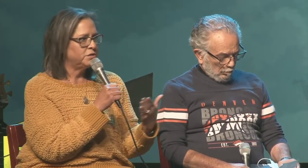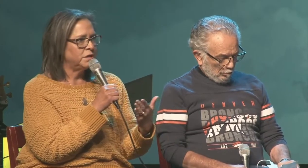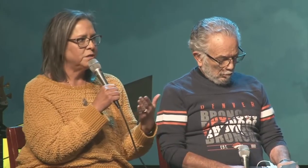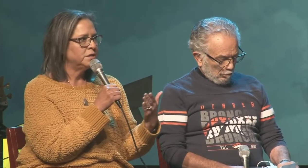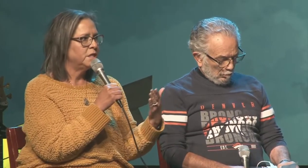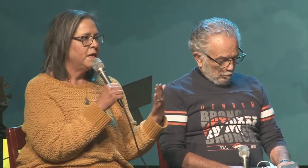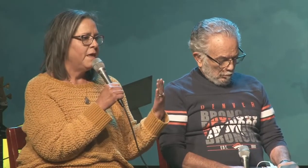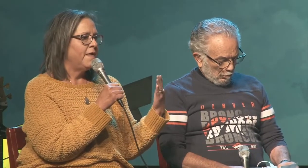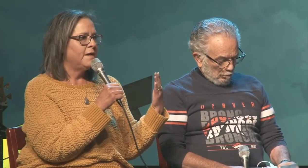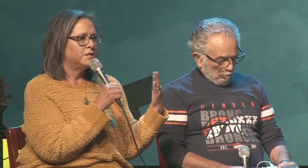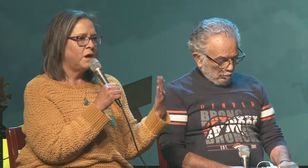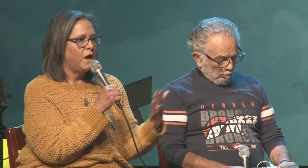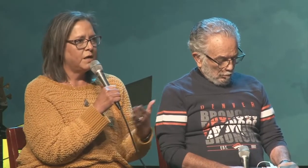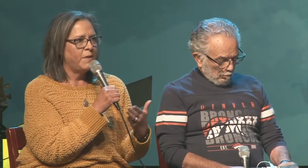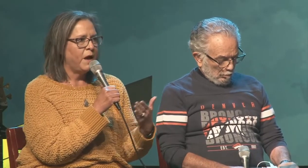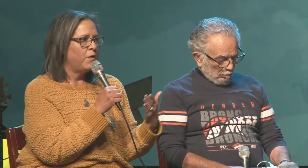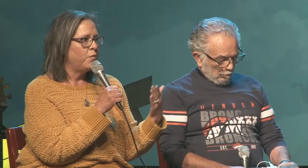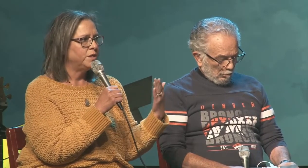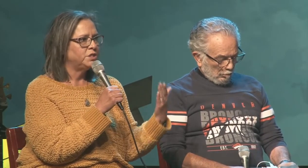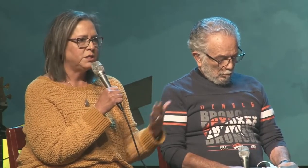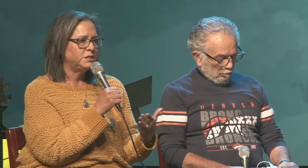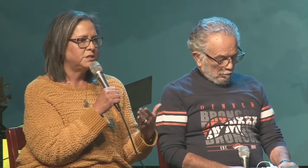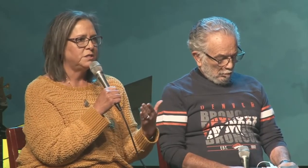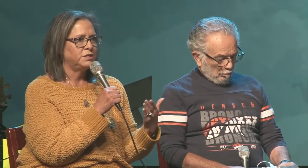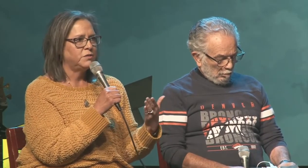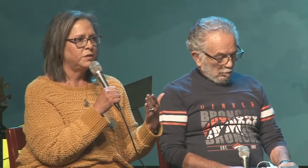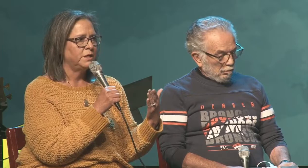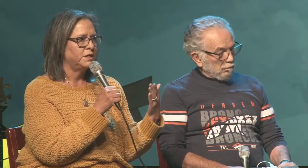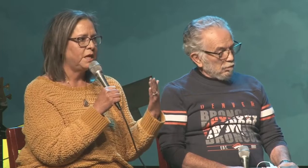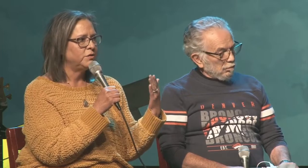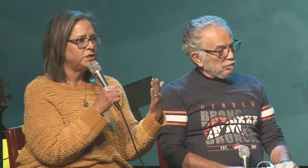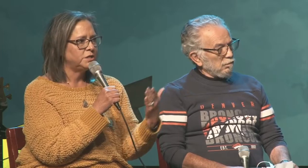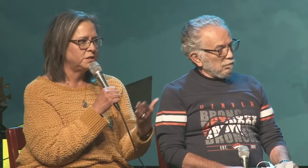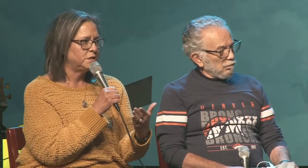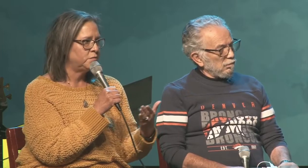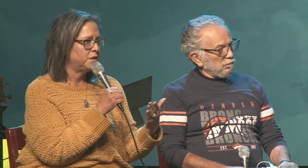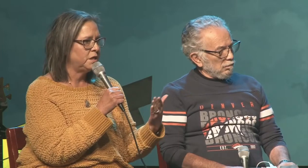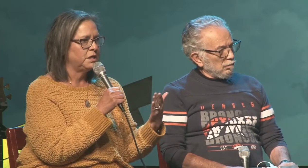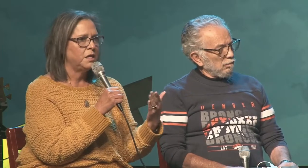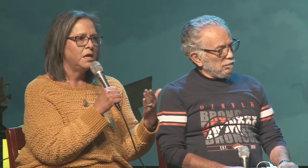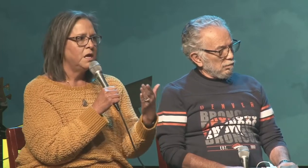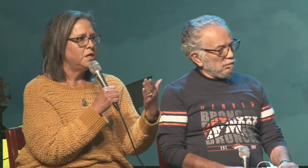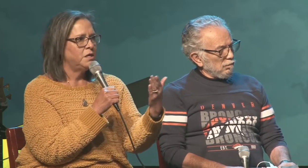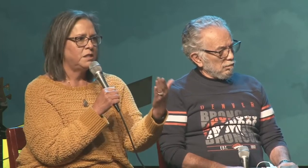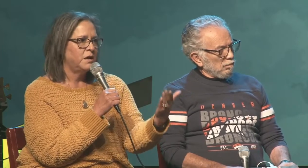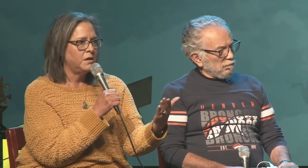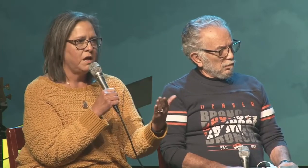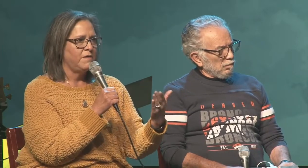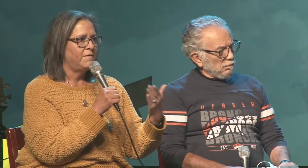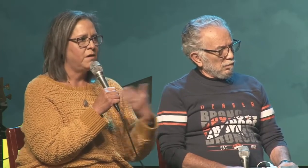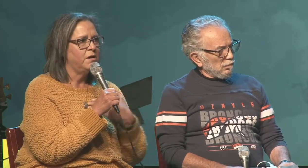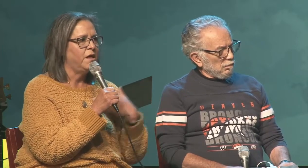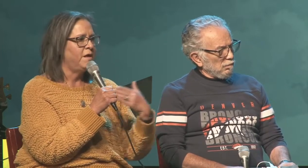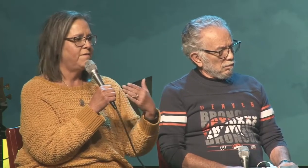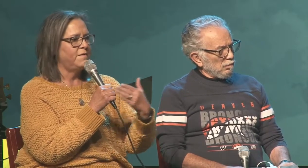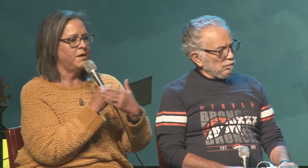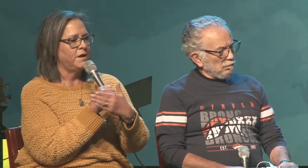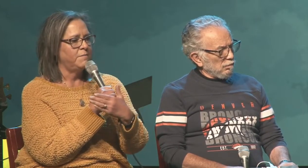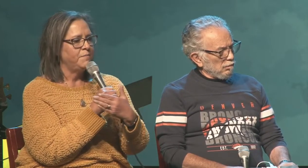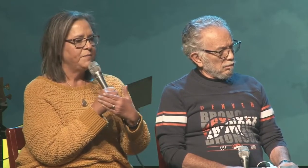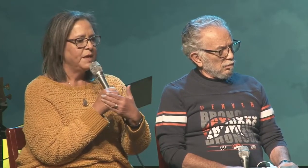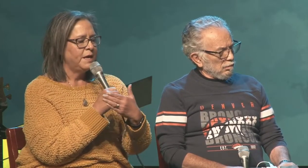our struggles and talk about what Jesus is showing us, how Jesus is working in their life, our